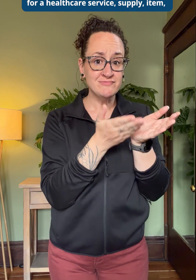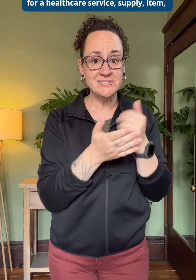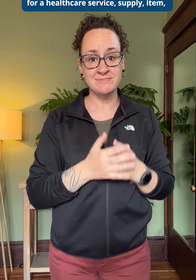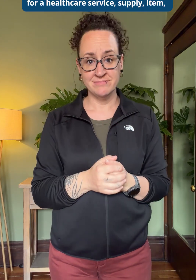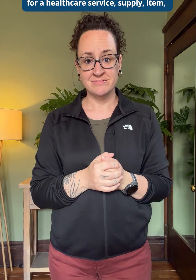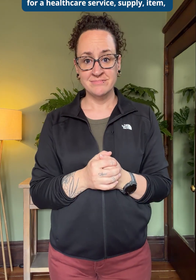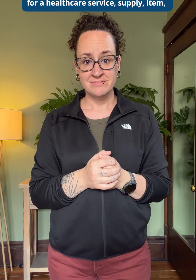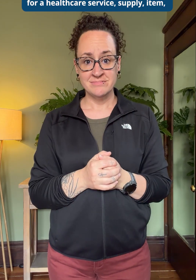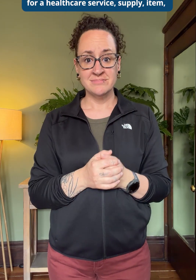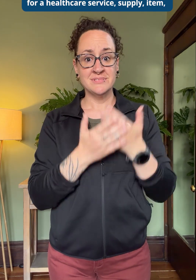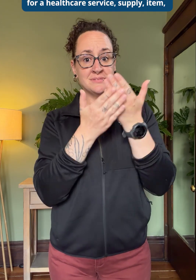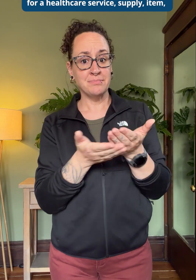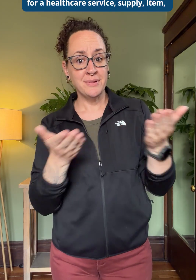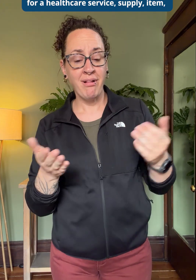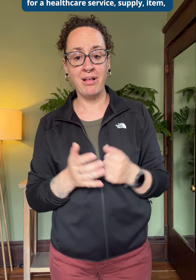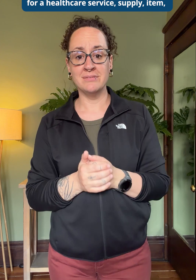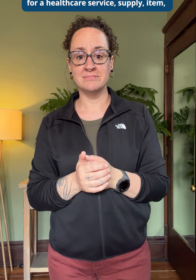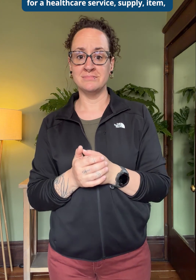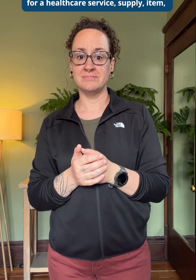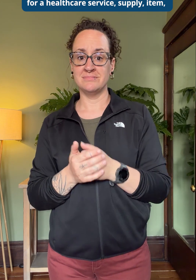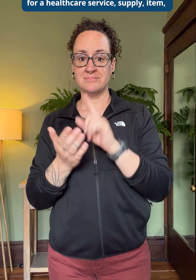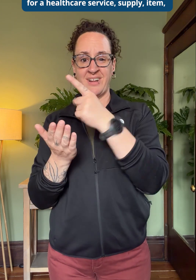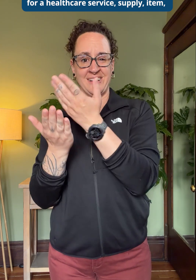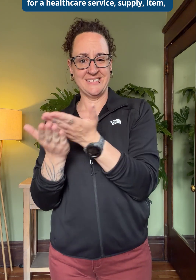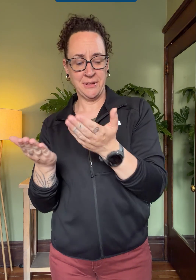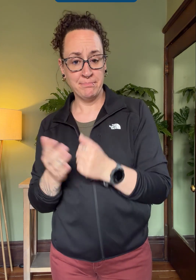service, supply, item, or prescription drug.